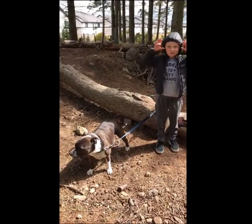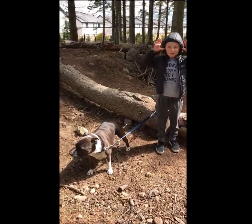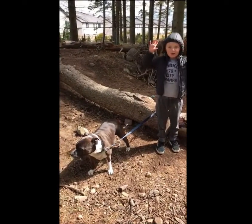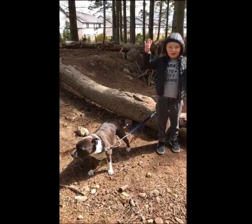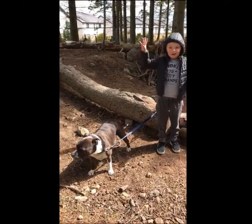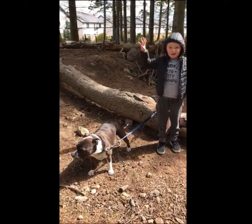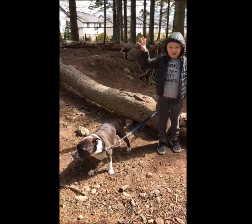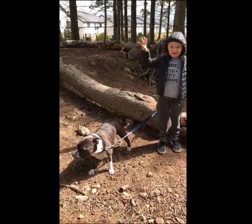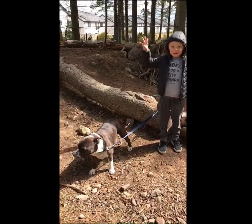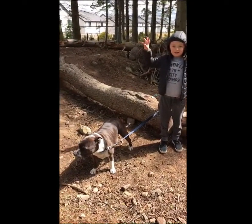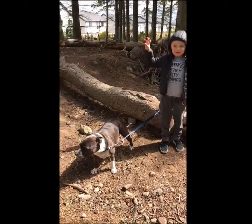spy